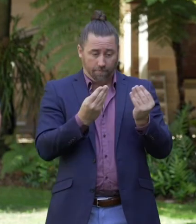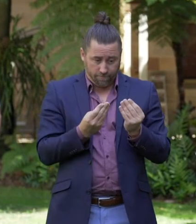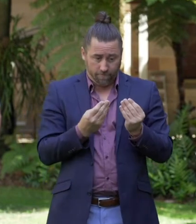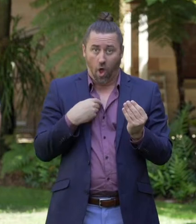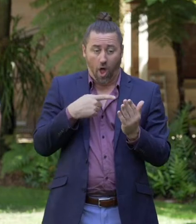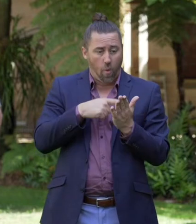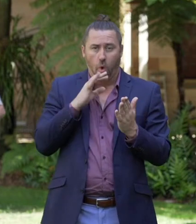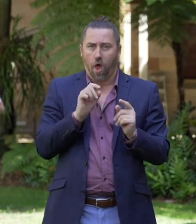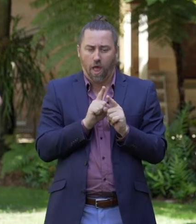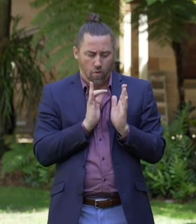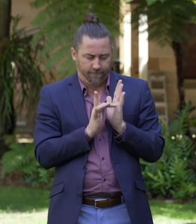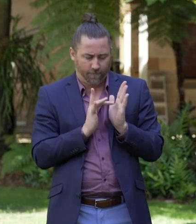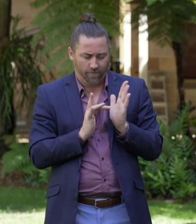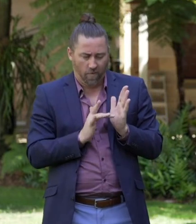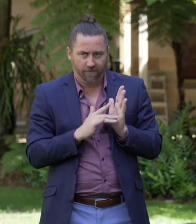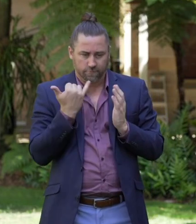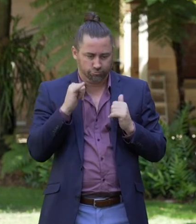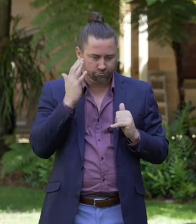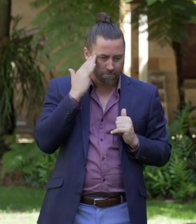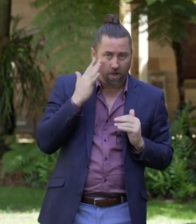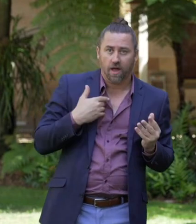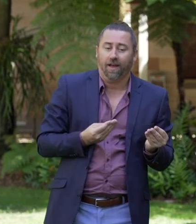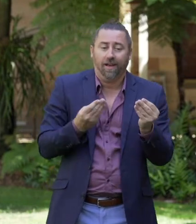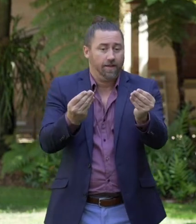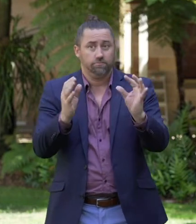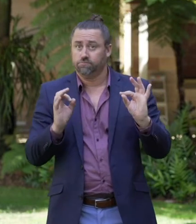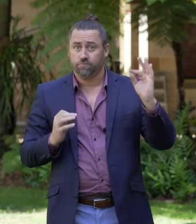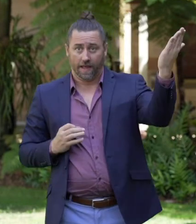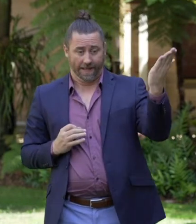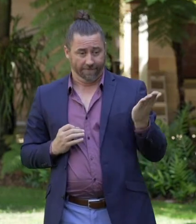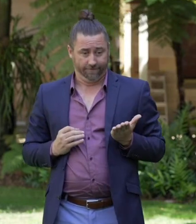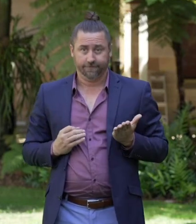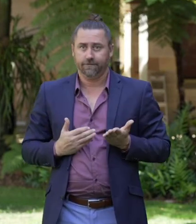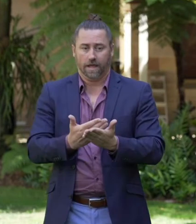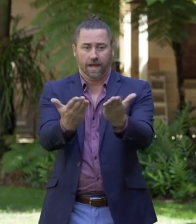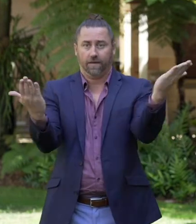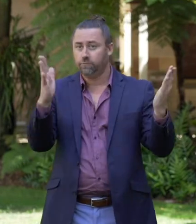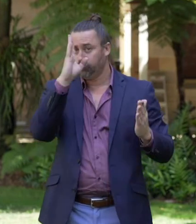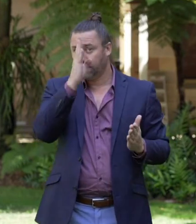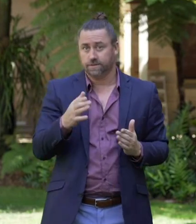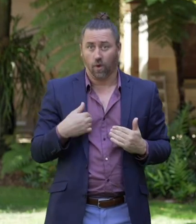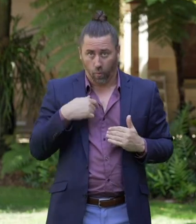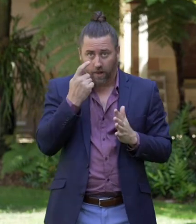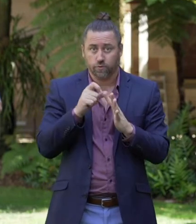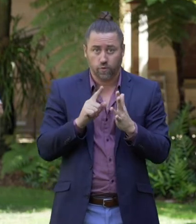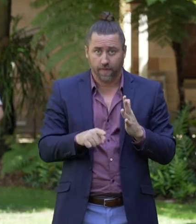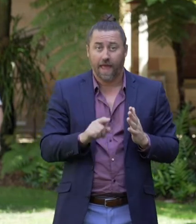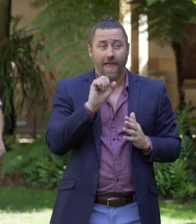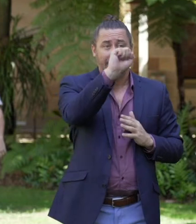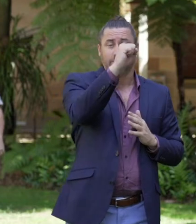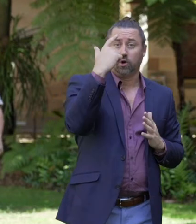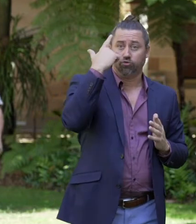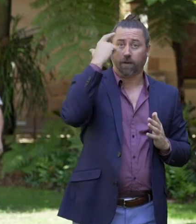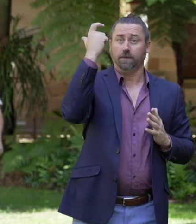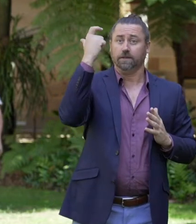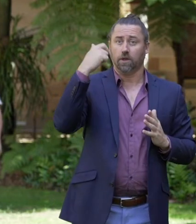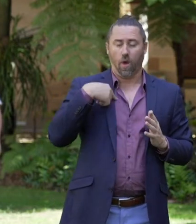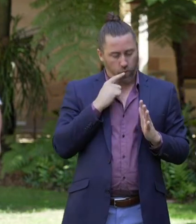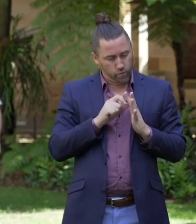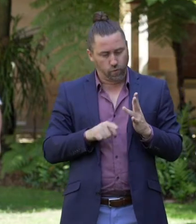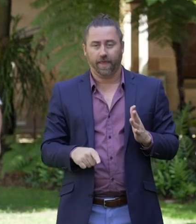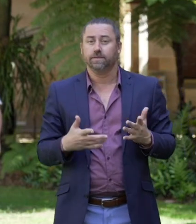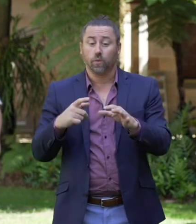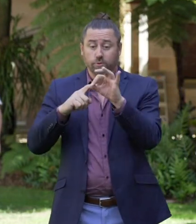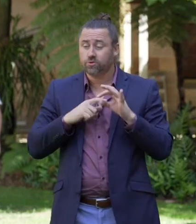let me also assure the people of this state that we will act on all of the recommendations that he presents. Happy to